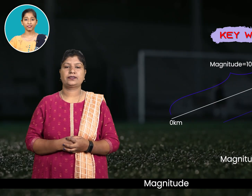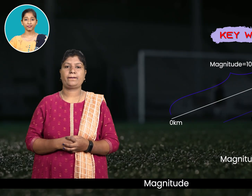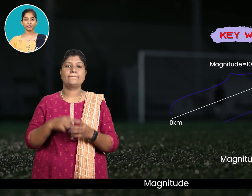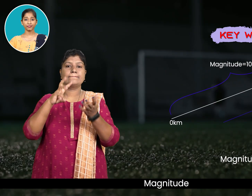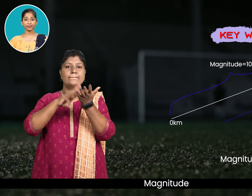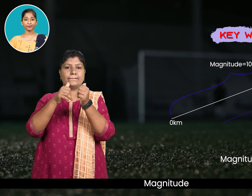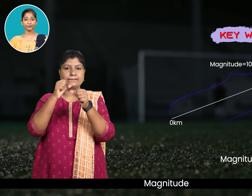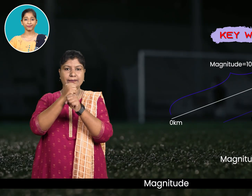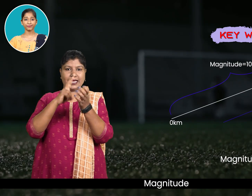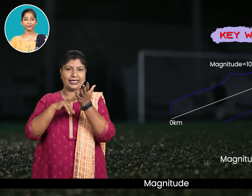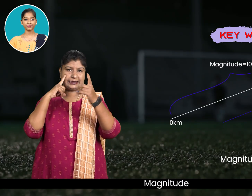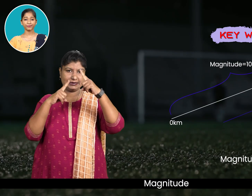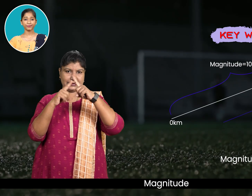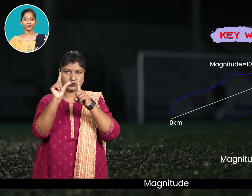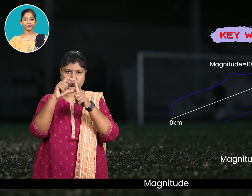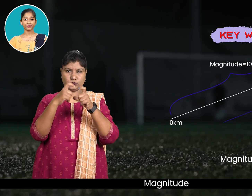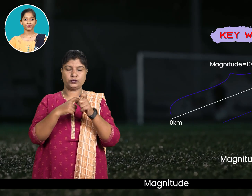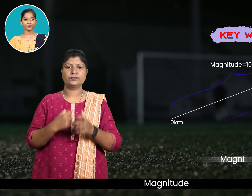magnitude,